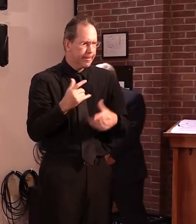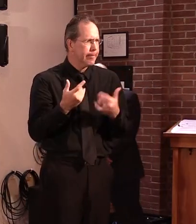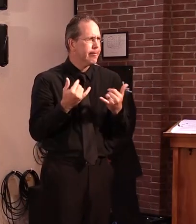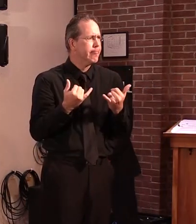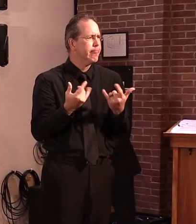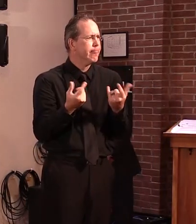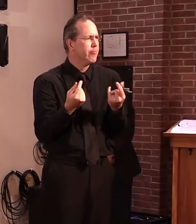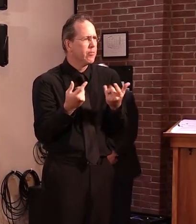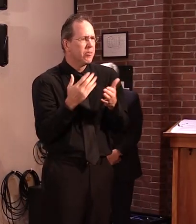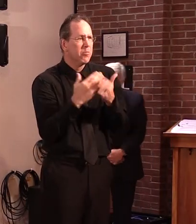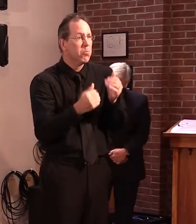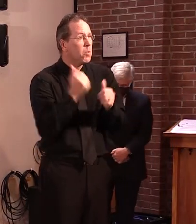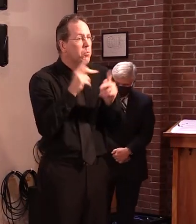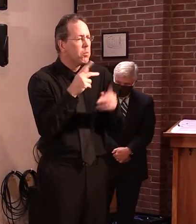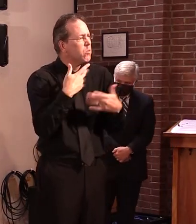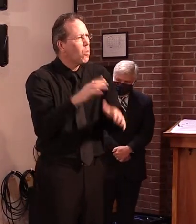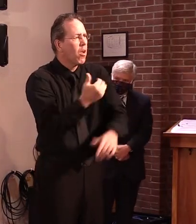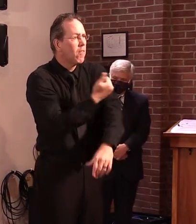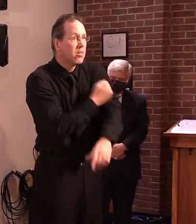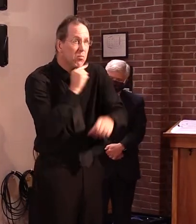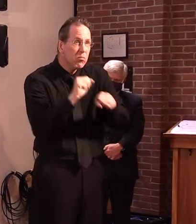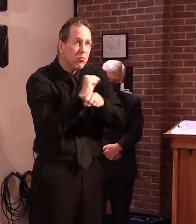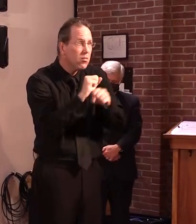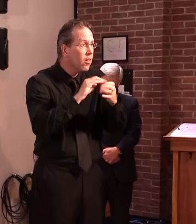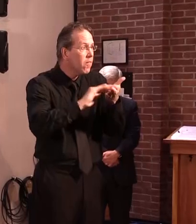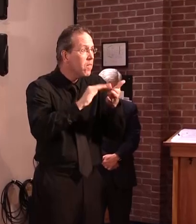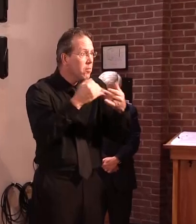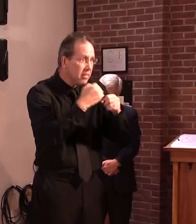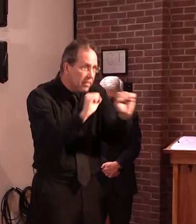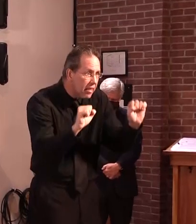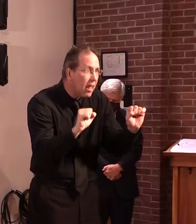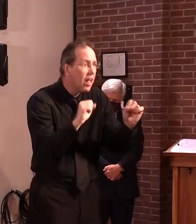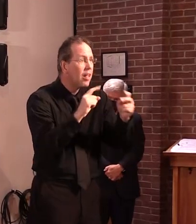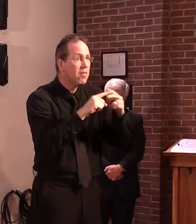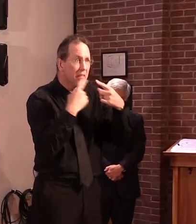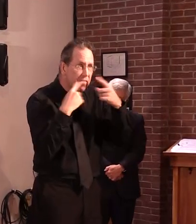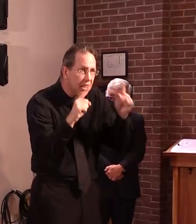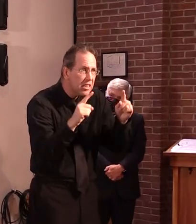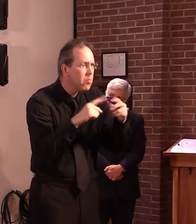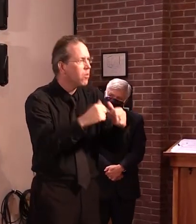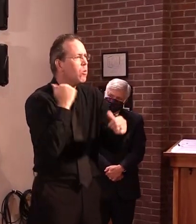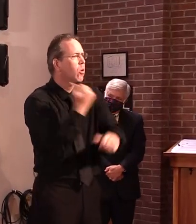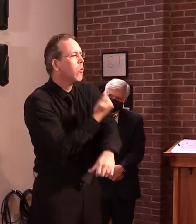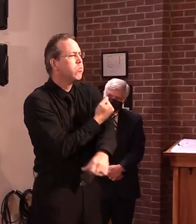achieve herd immunity, in which you feel confident that we're in a safe place?